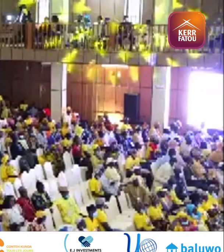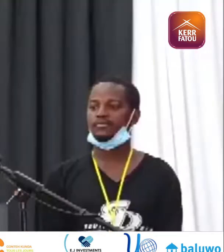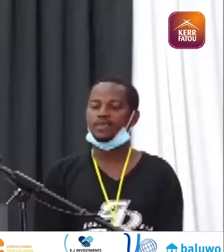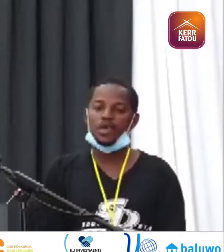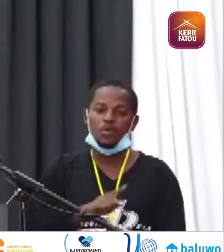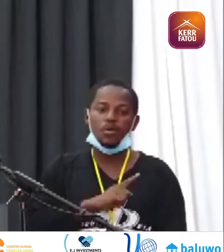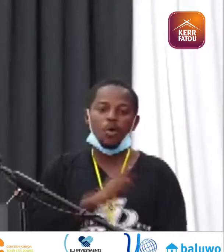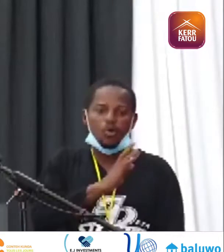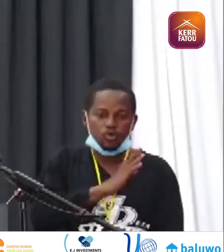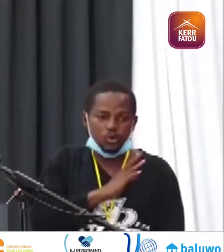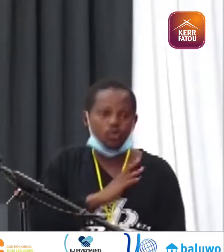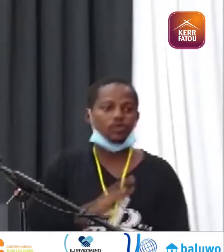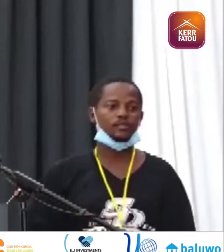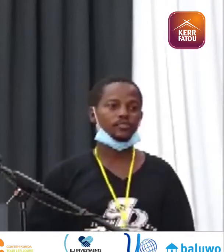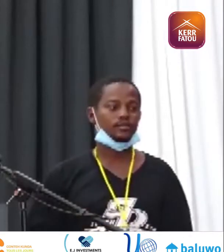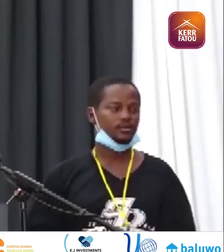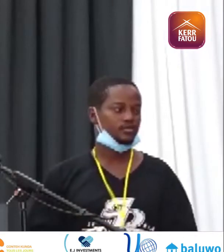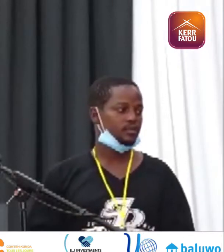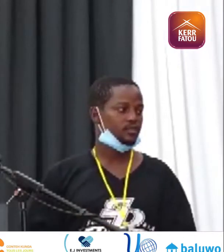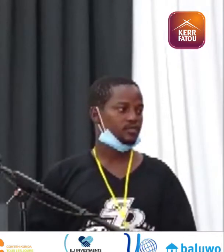We also